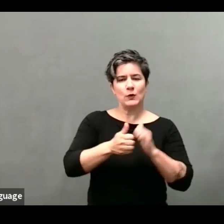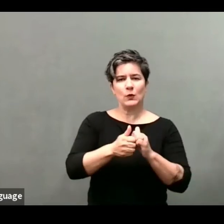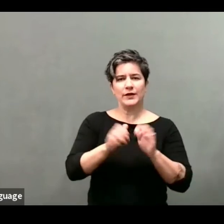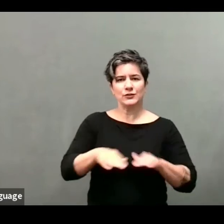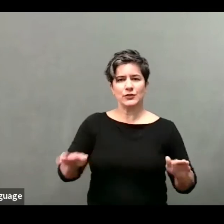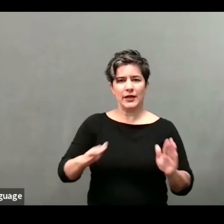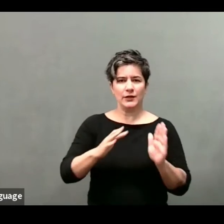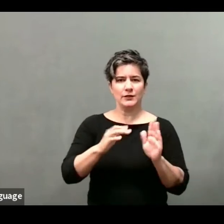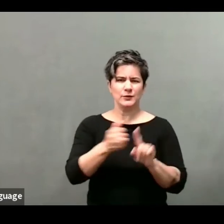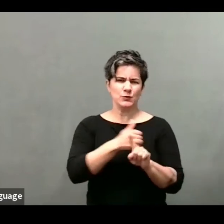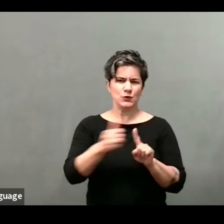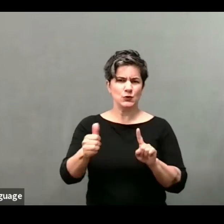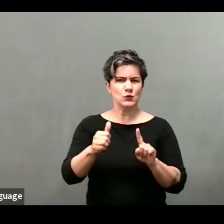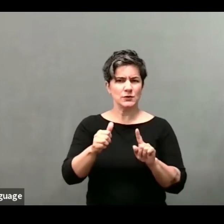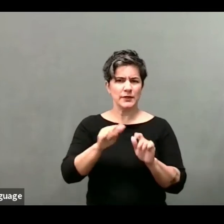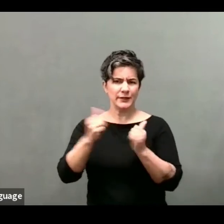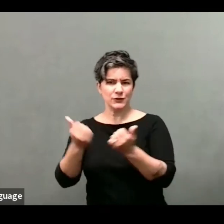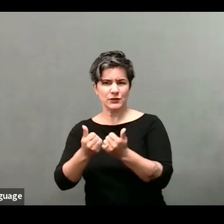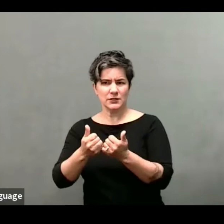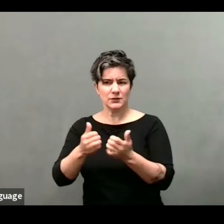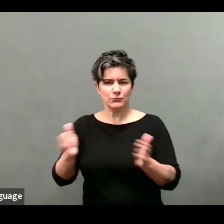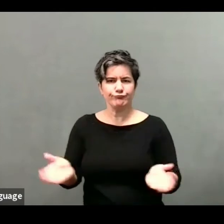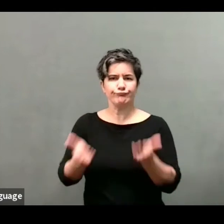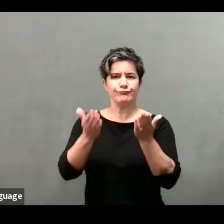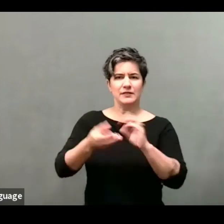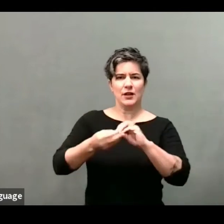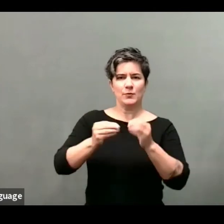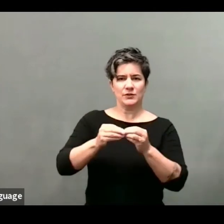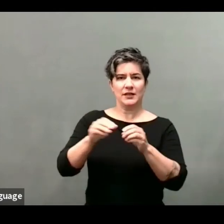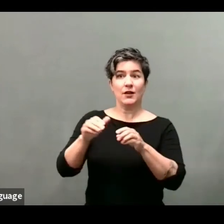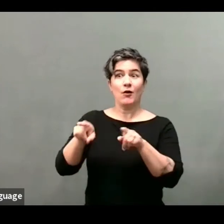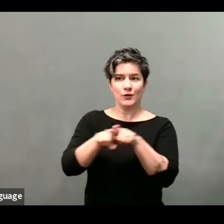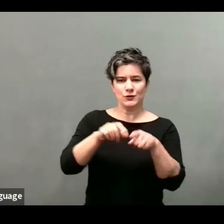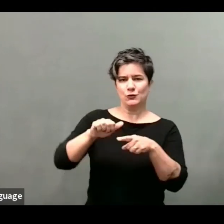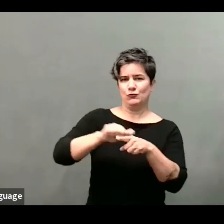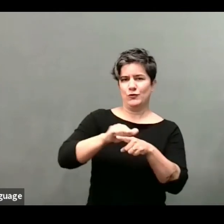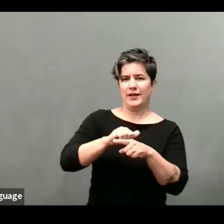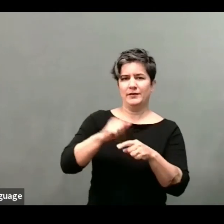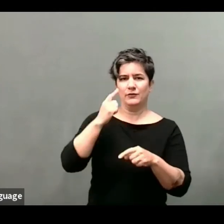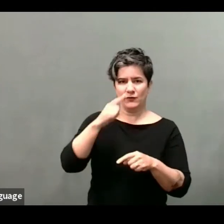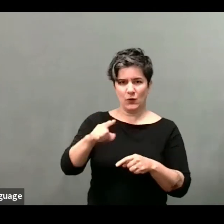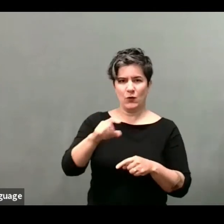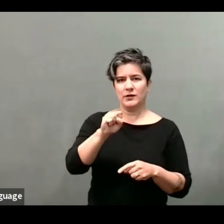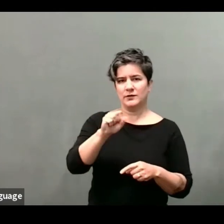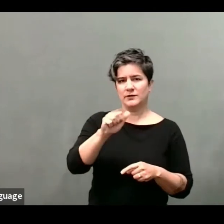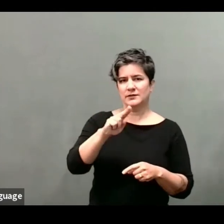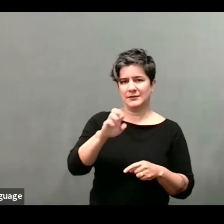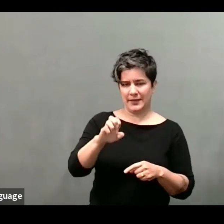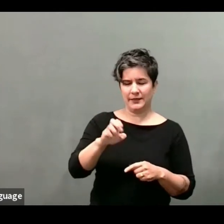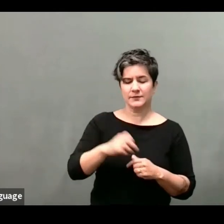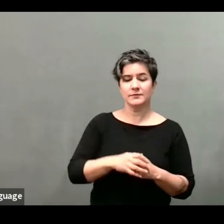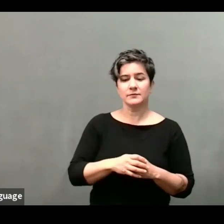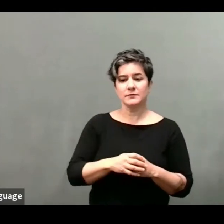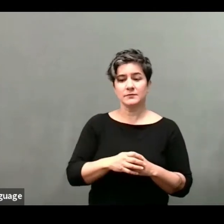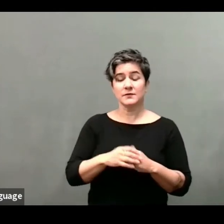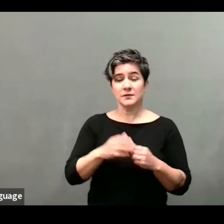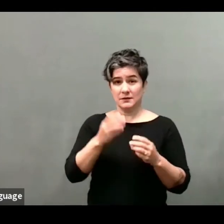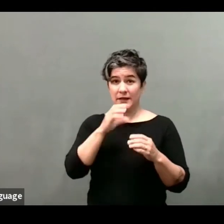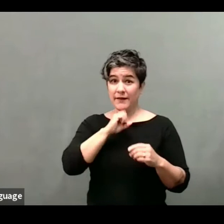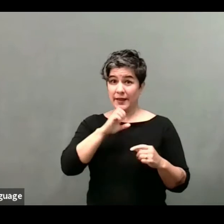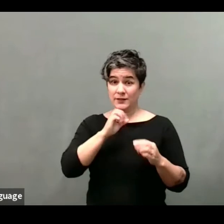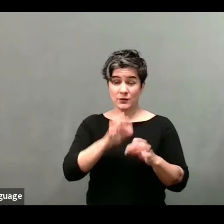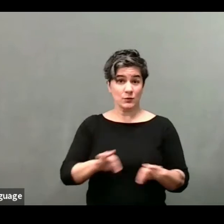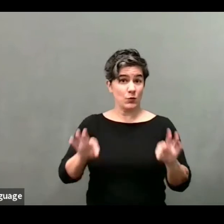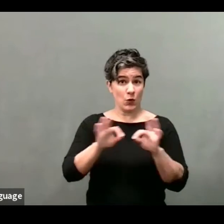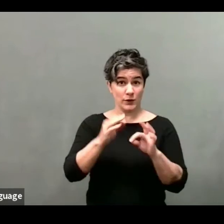that response. But a few things that you should know about age. Anyone 15 years and above